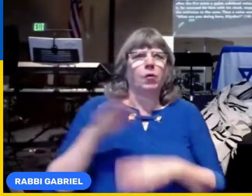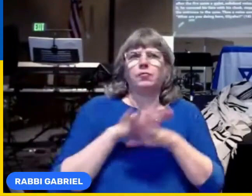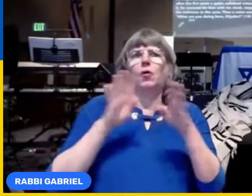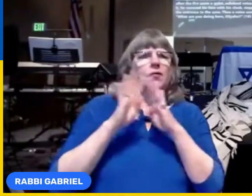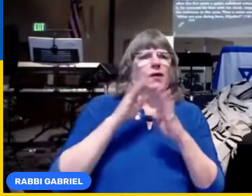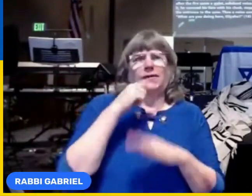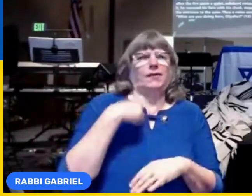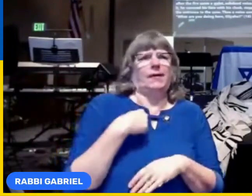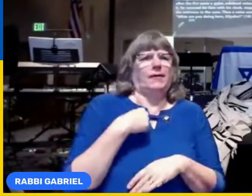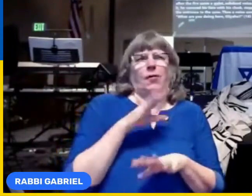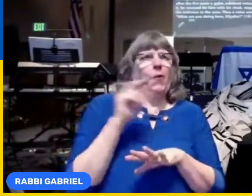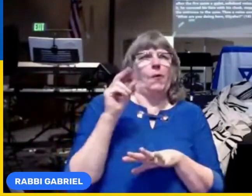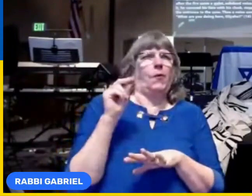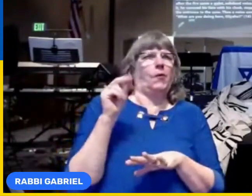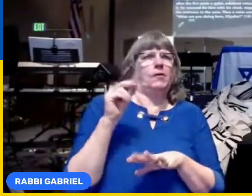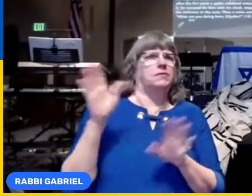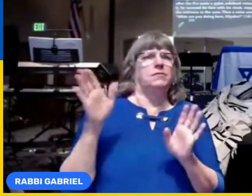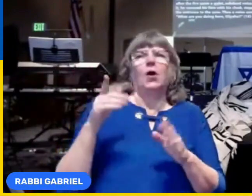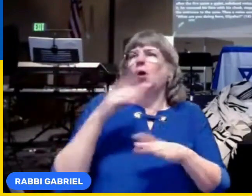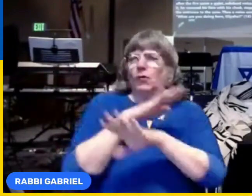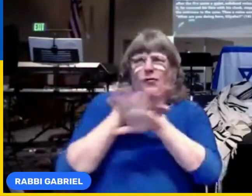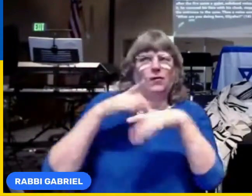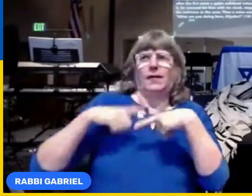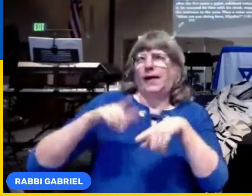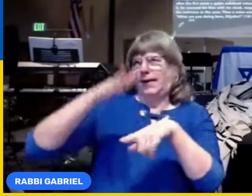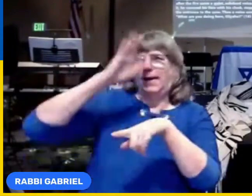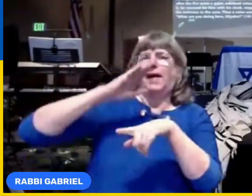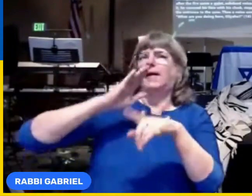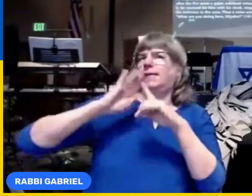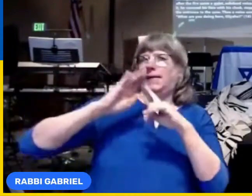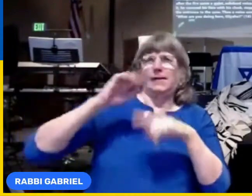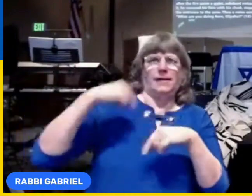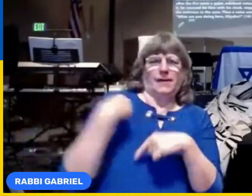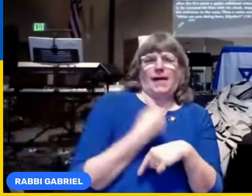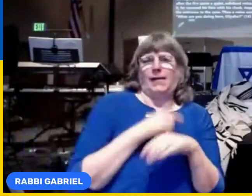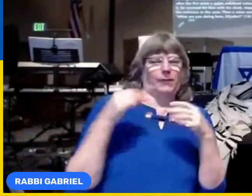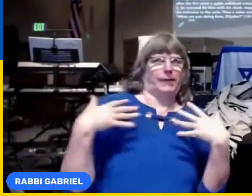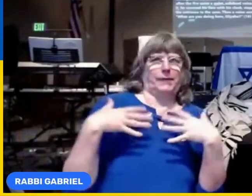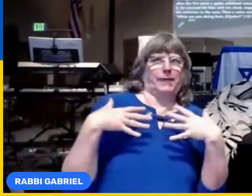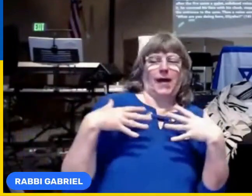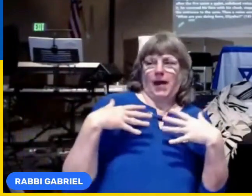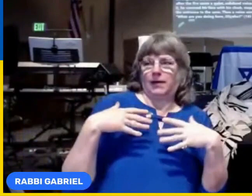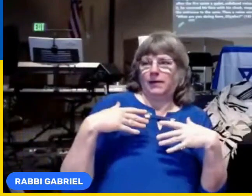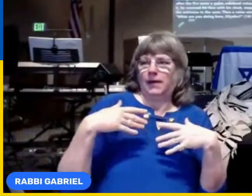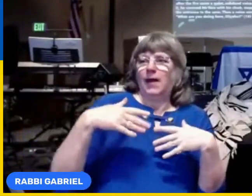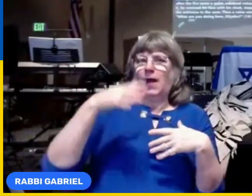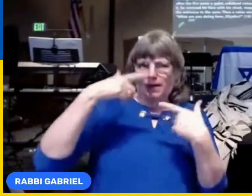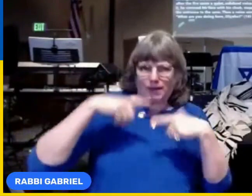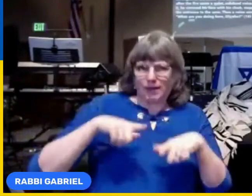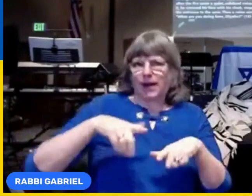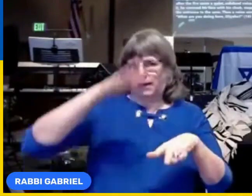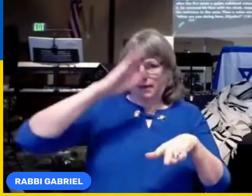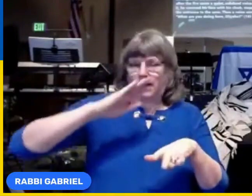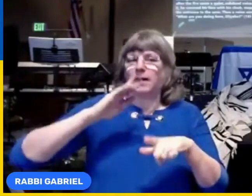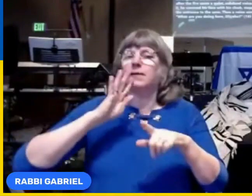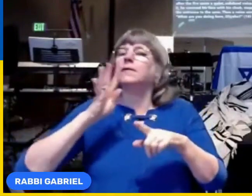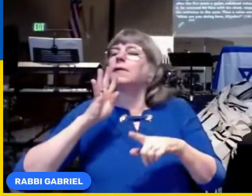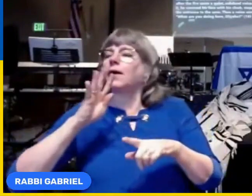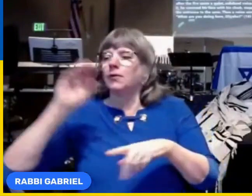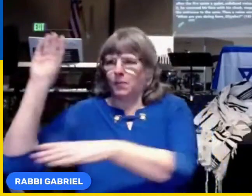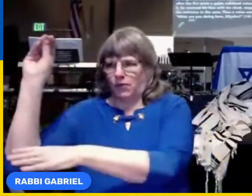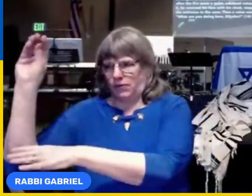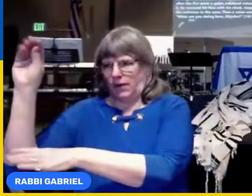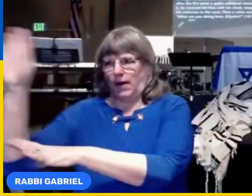Like they told Moshe, don't let him talk to us. He talks to you. And in a certain way, we do the same thing through